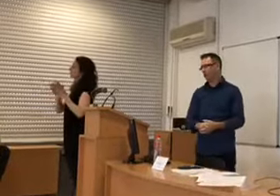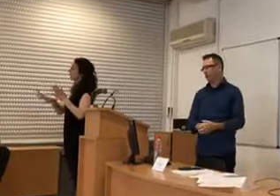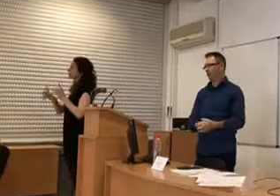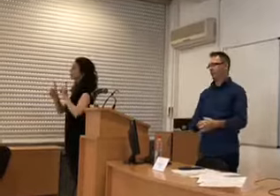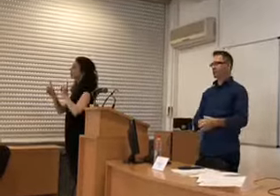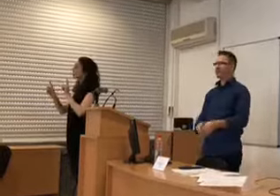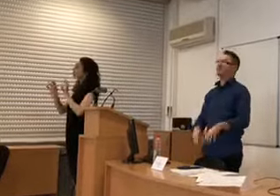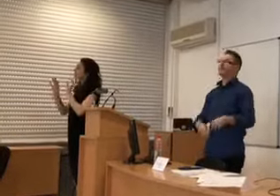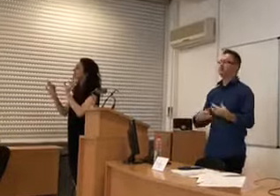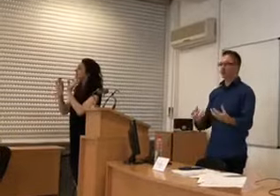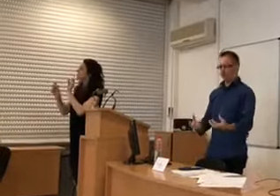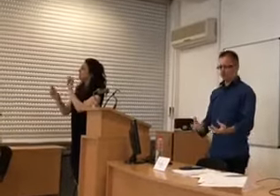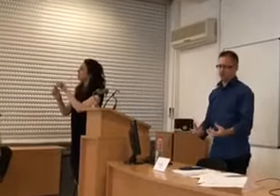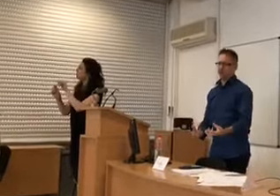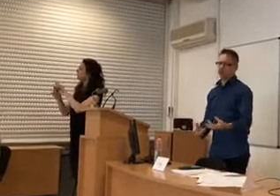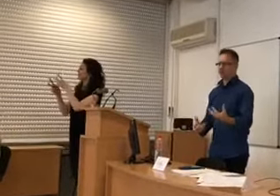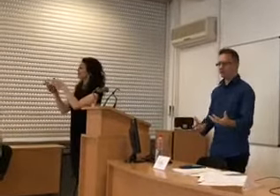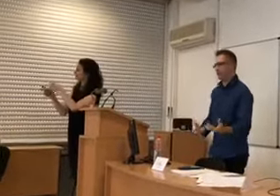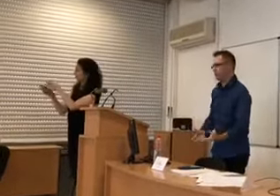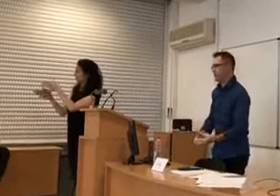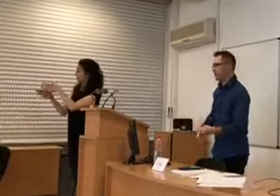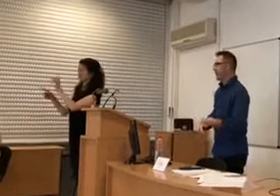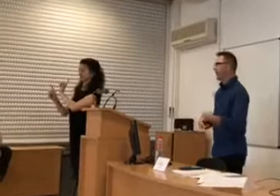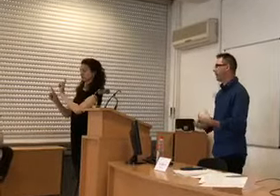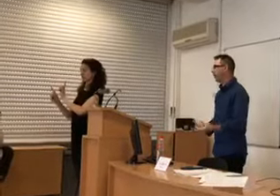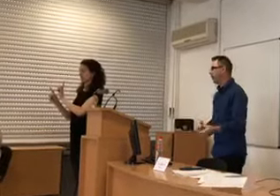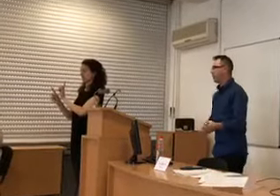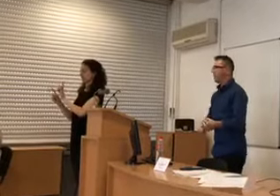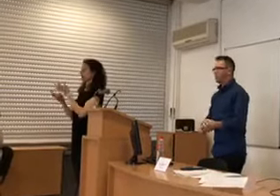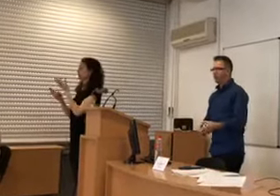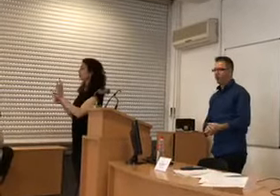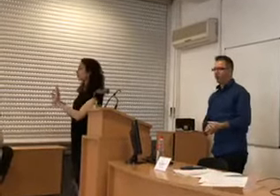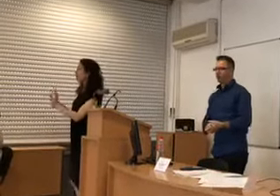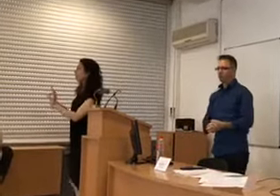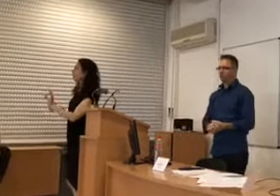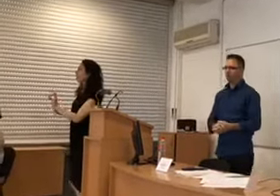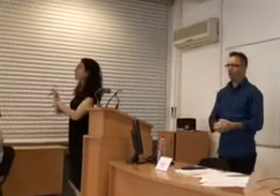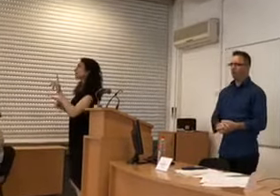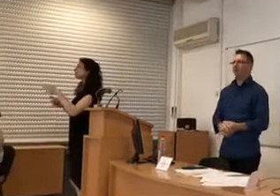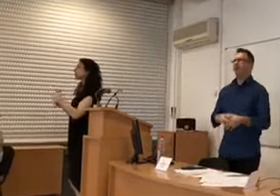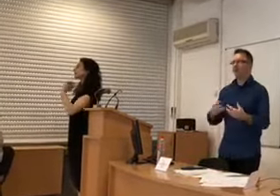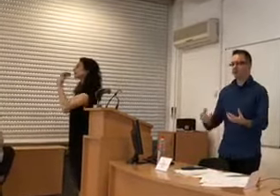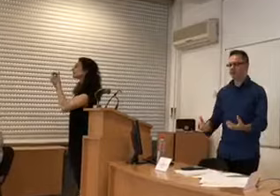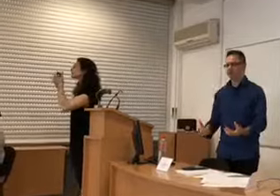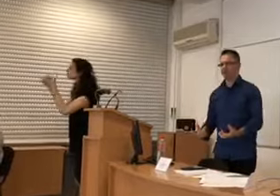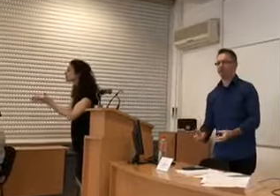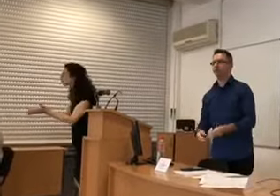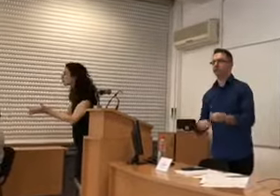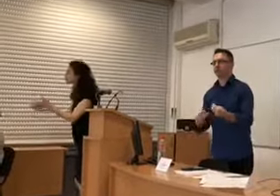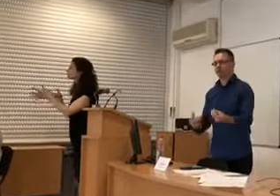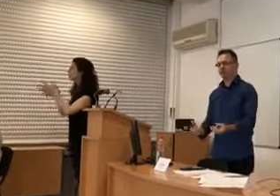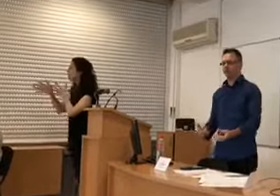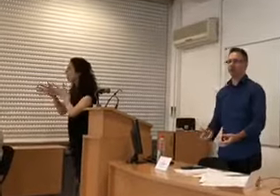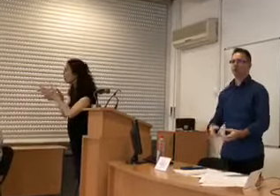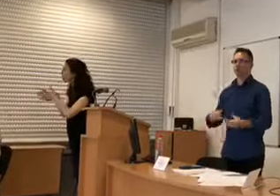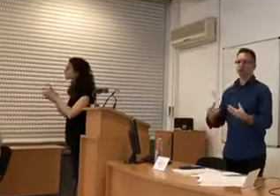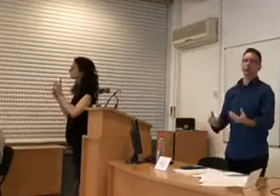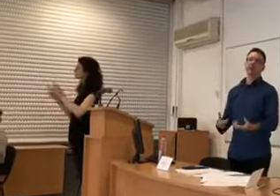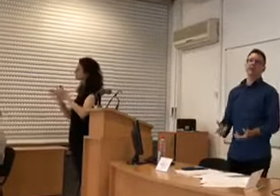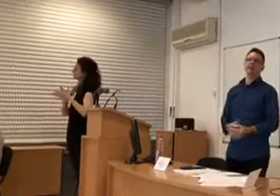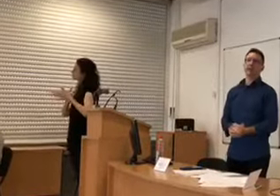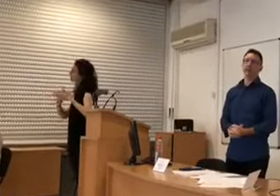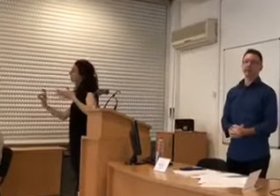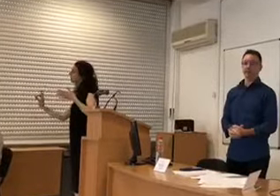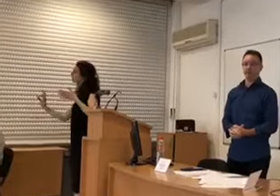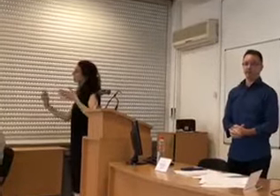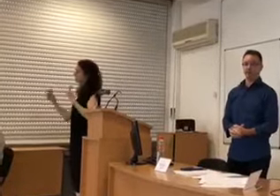dedicated to love and sex, nevertheless, they allow people to emphasize their sexuality in order to